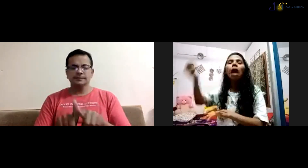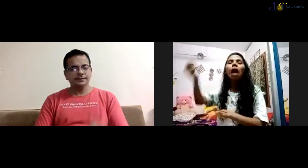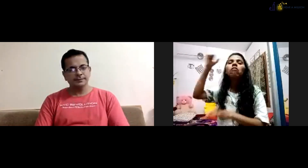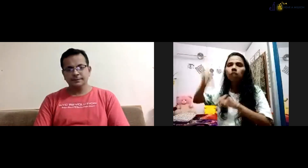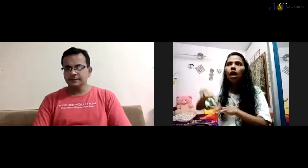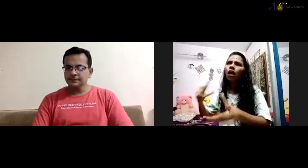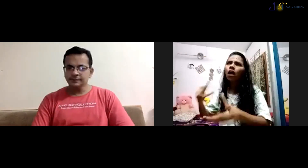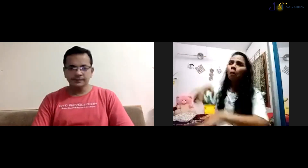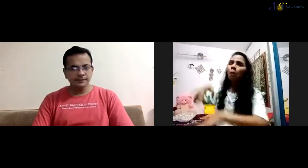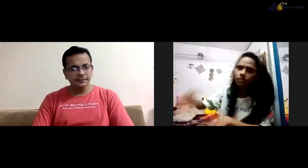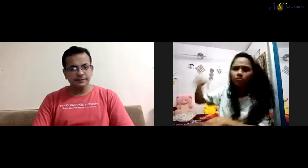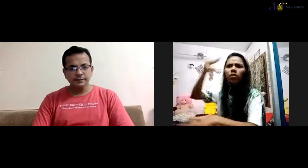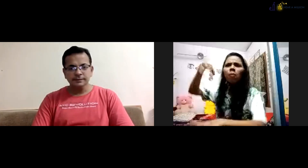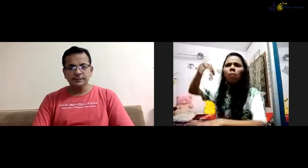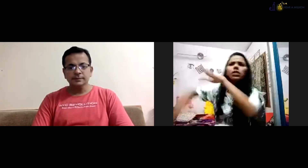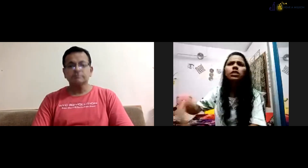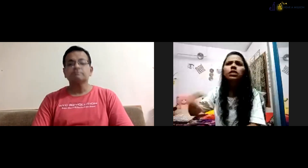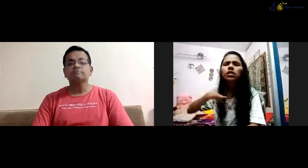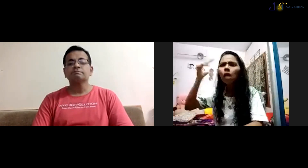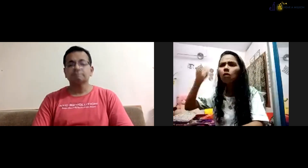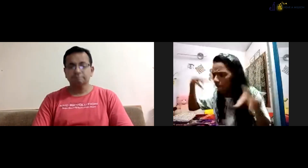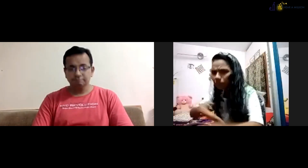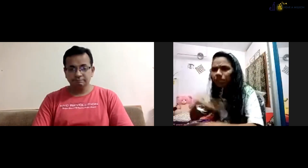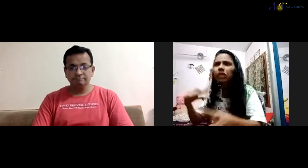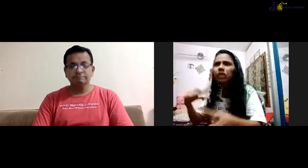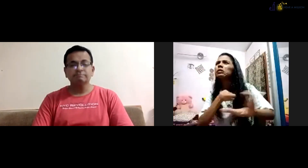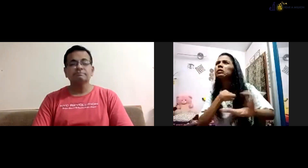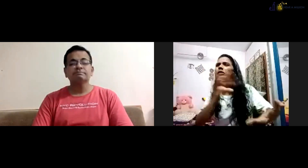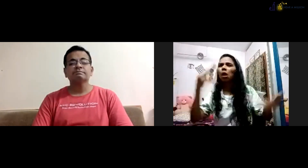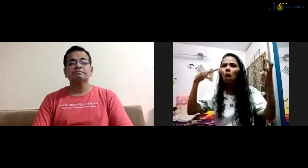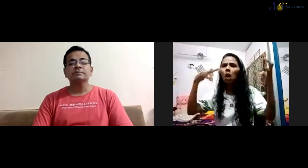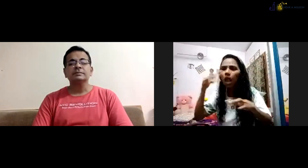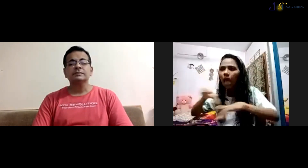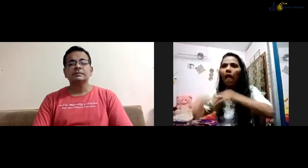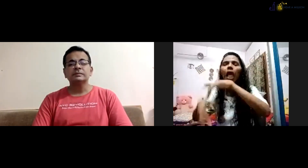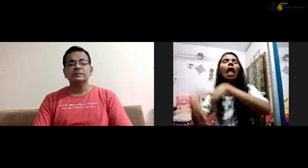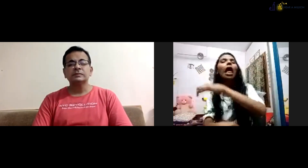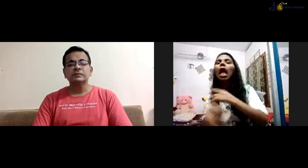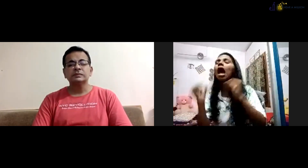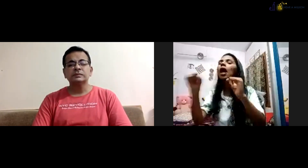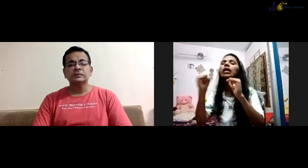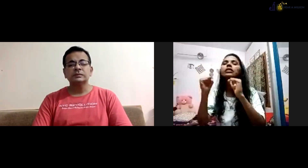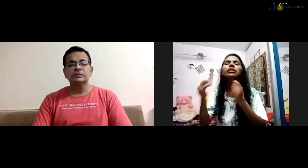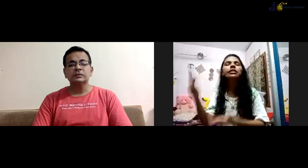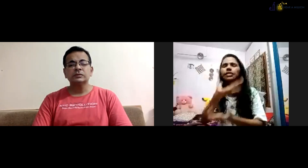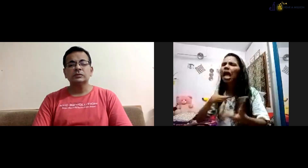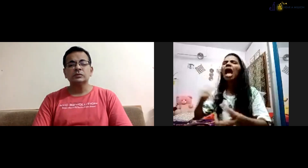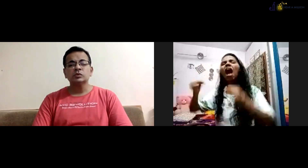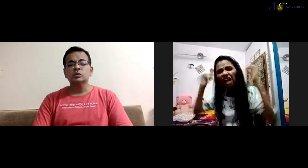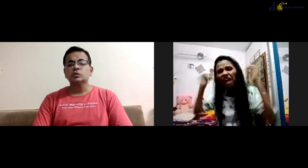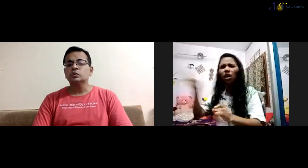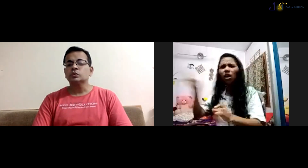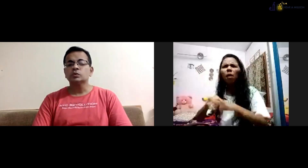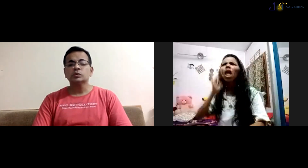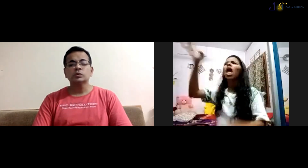and walking around here and there. But sometimes I would not see what is lying on the road, and I might fall